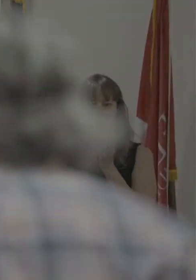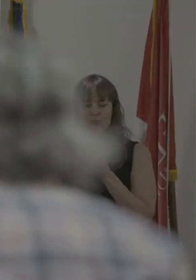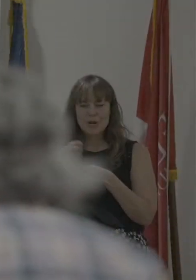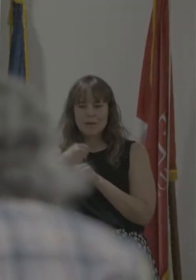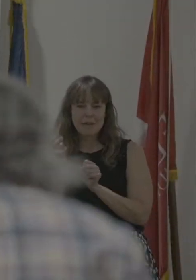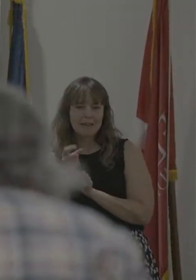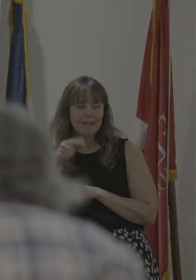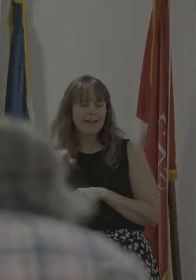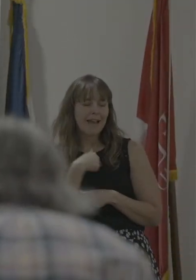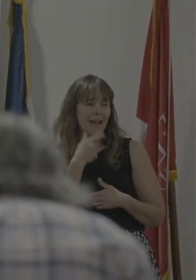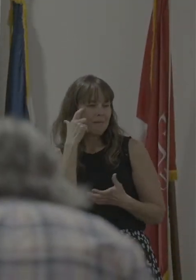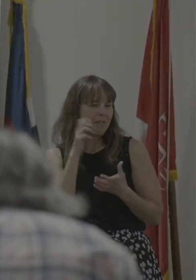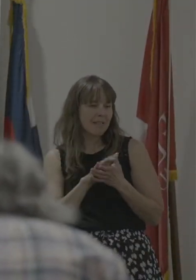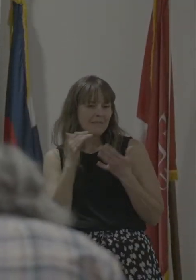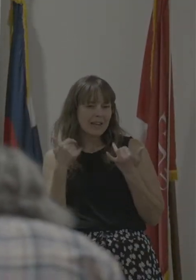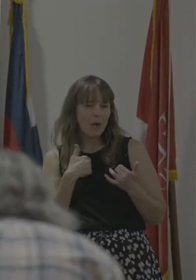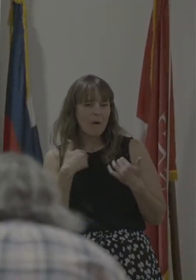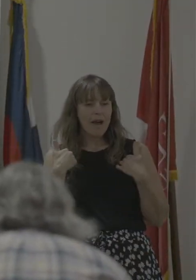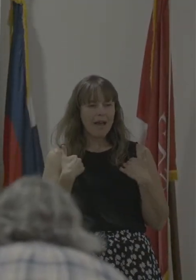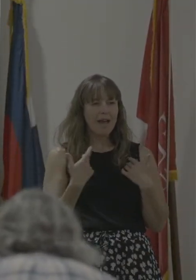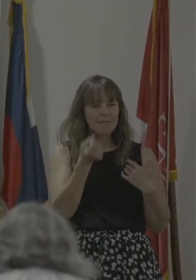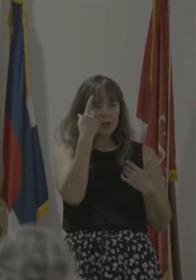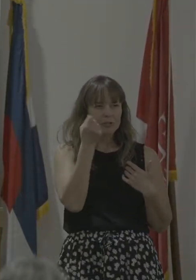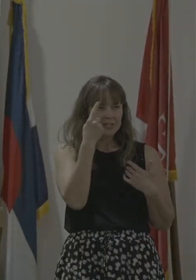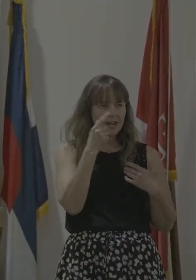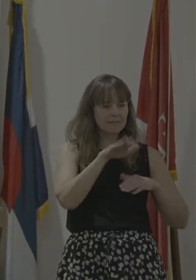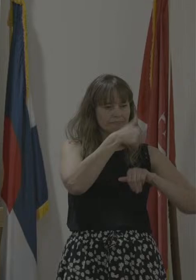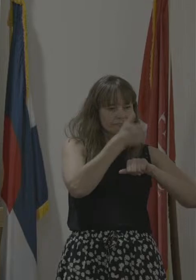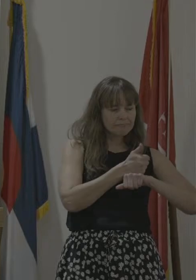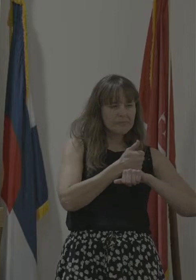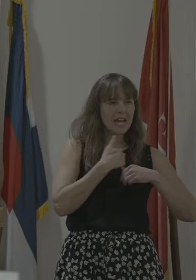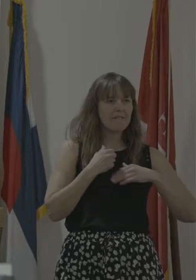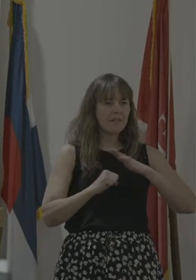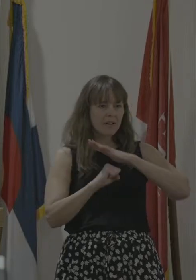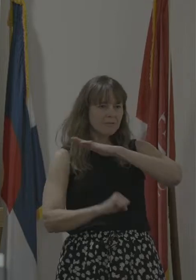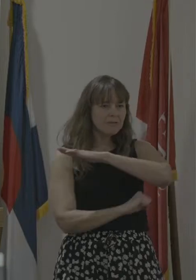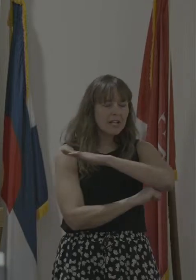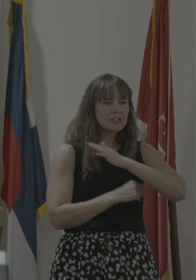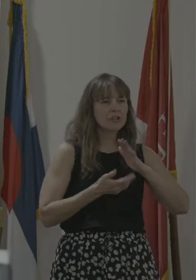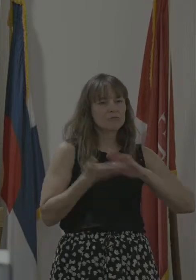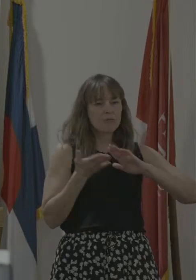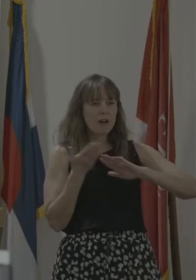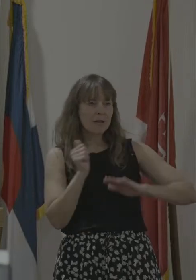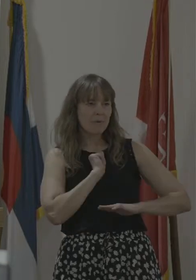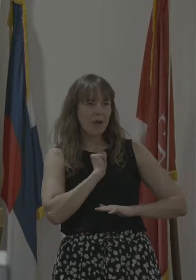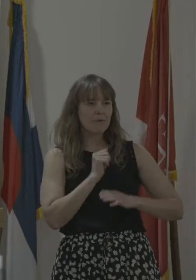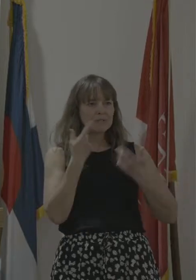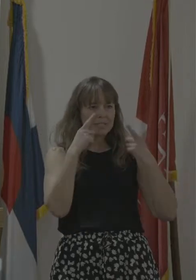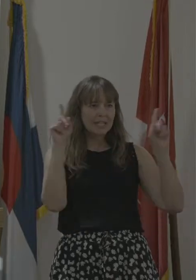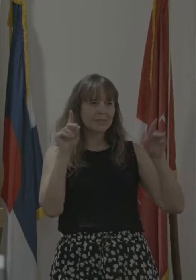I believe I now have pieces in place to build a solid foundation running my own successful business.